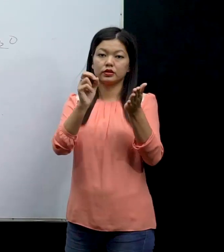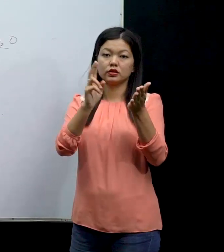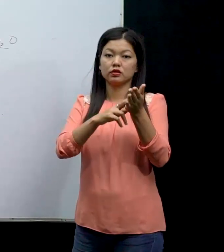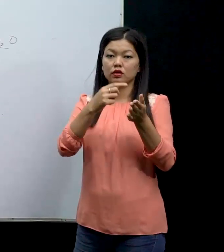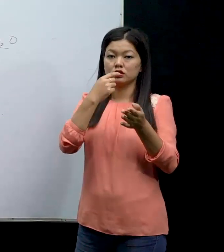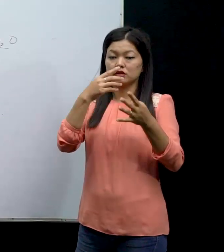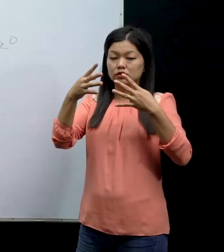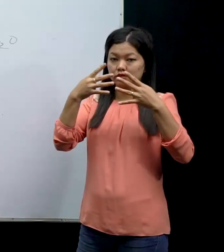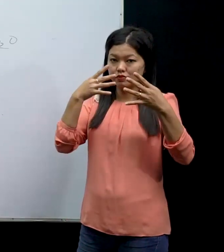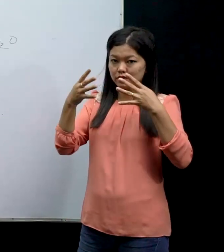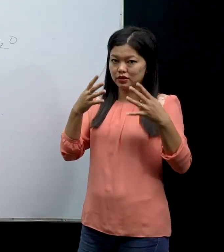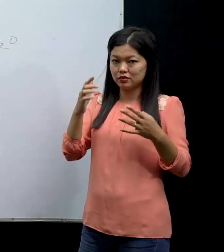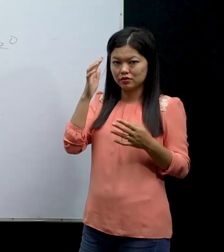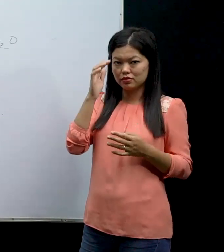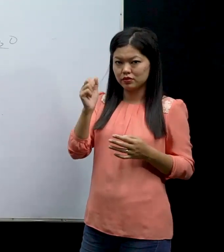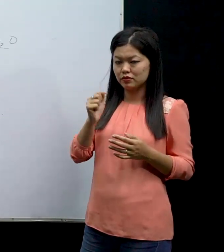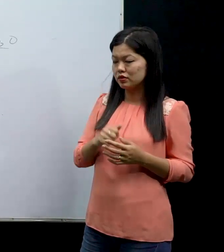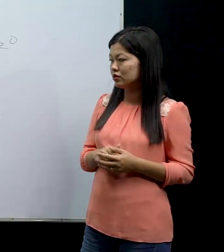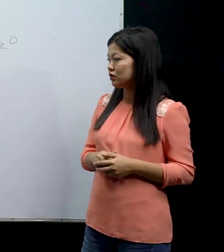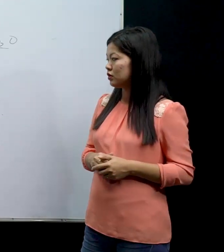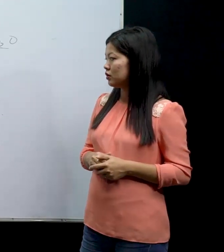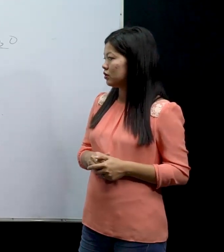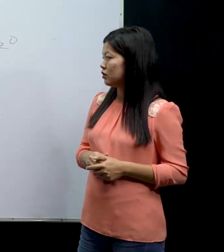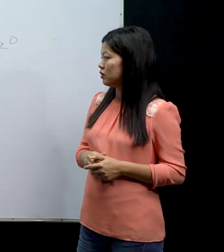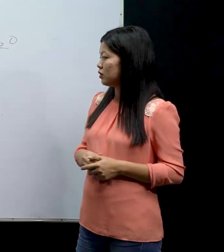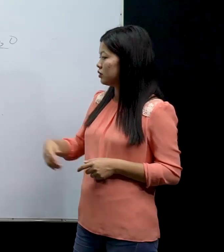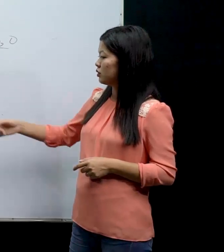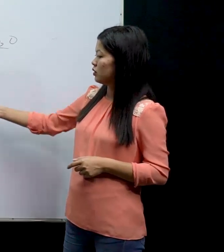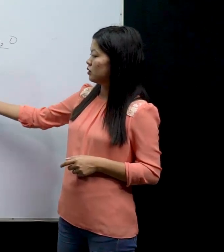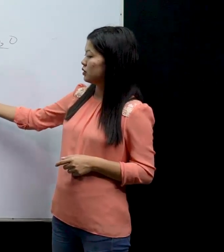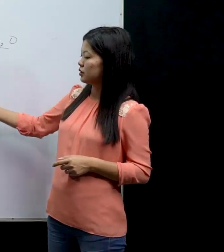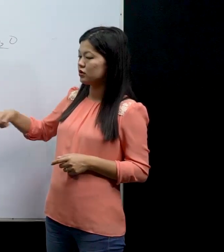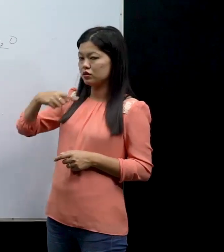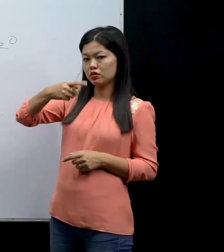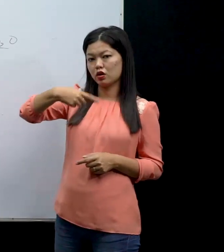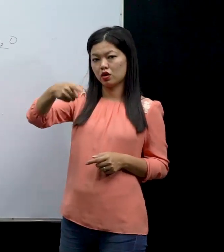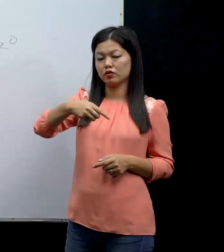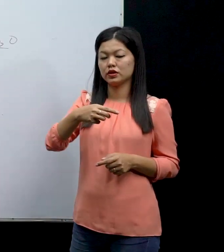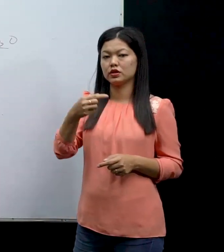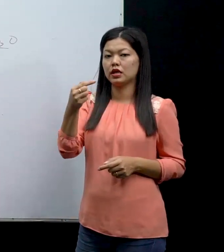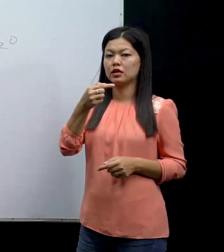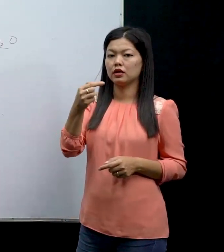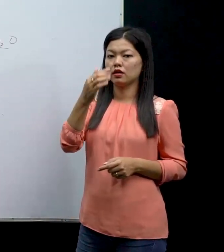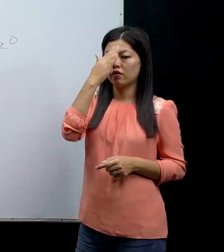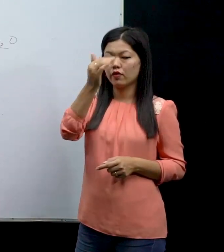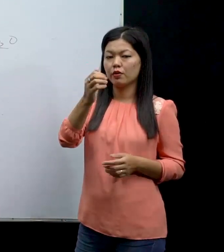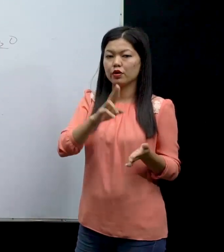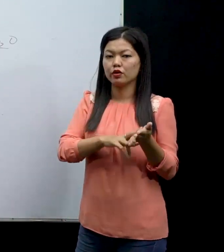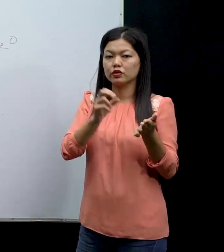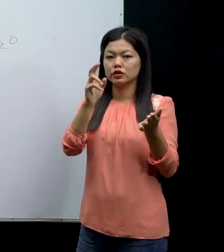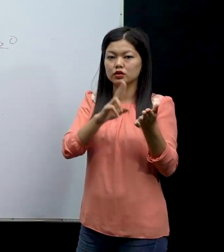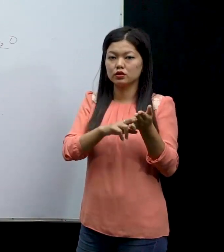and then we have studied about the charge, right? So non-metal is negative charge ion, right? Non-metal has negative charge